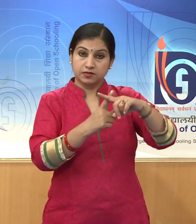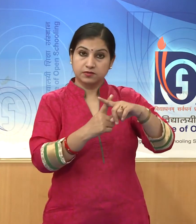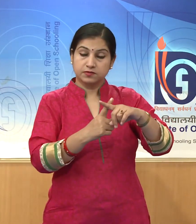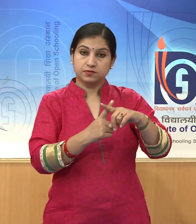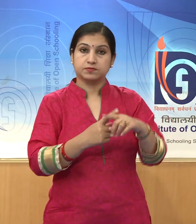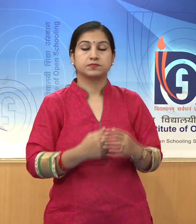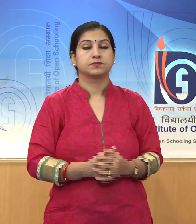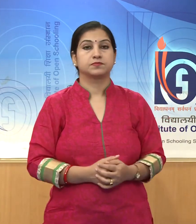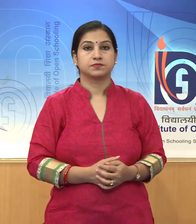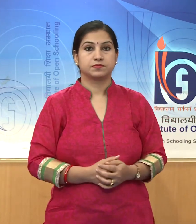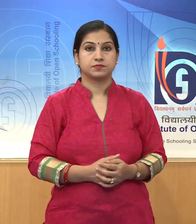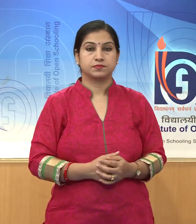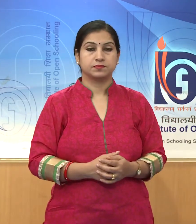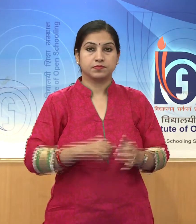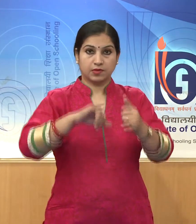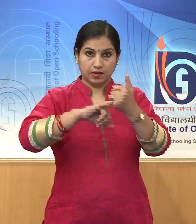and Saroda Ukil